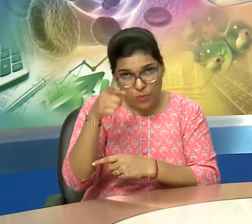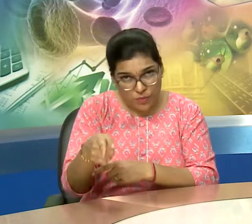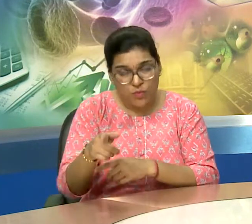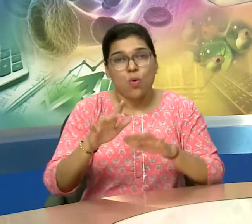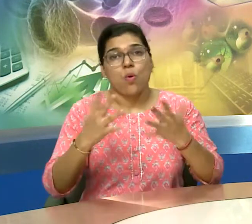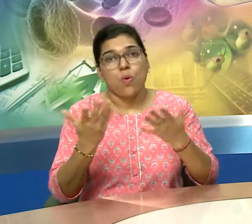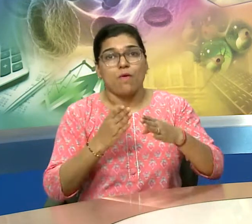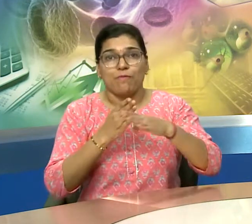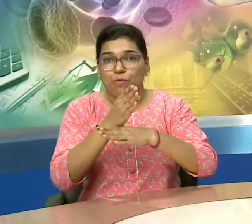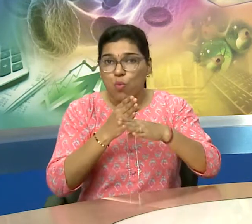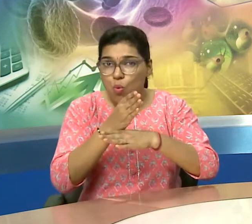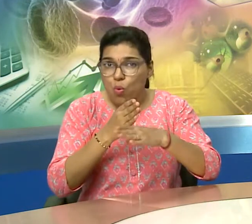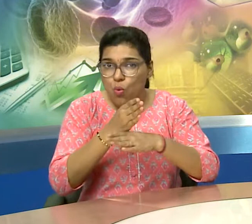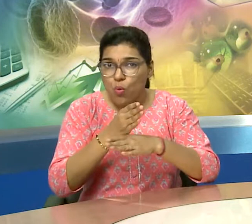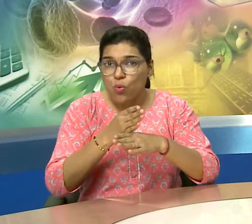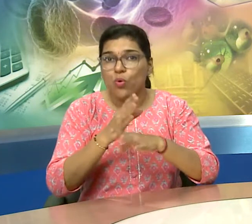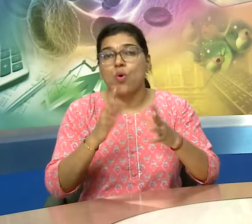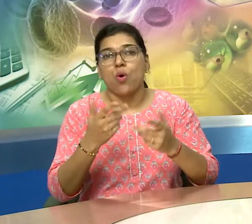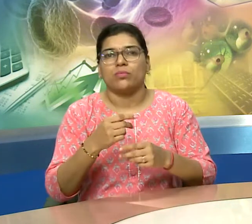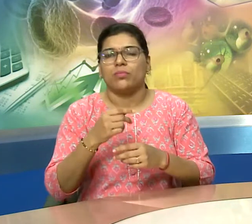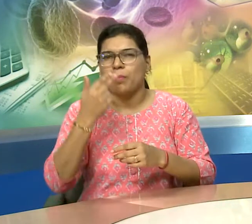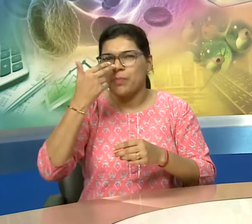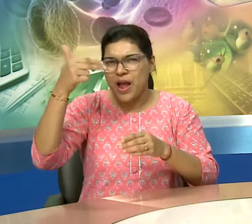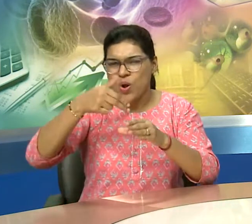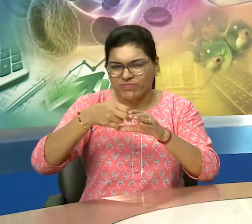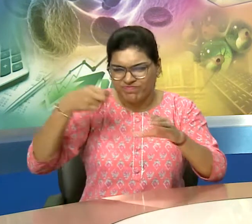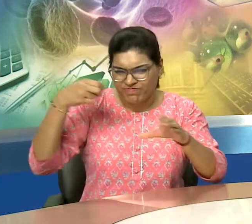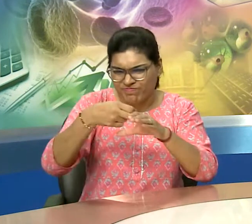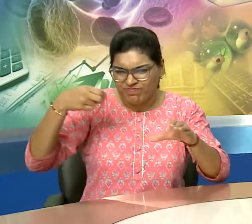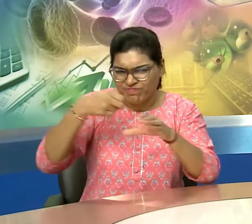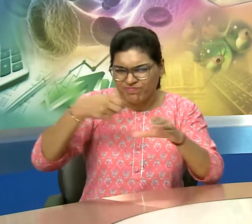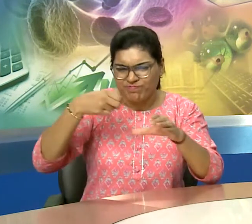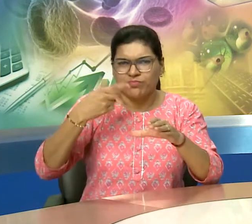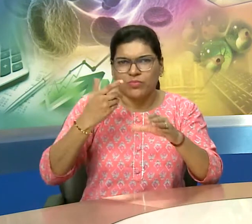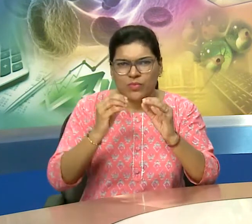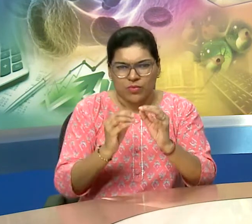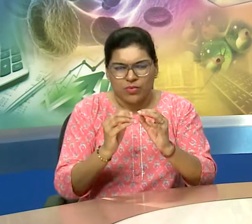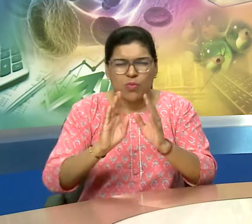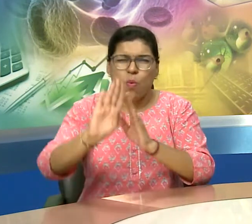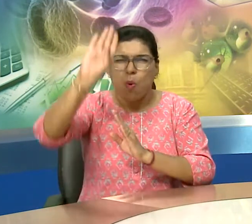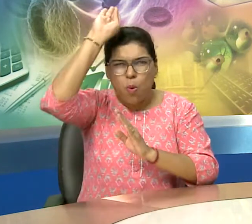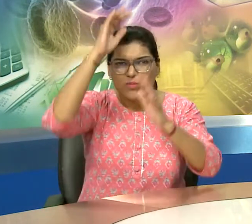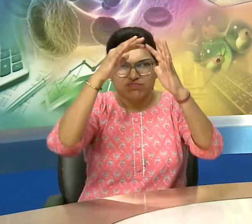The first point on the screen is explaining that excessive burning